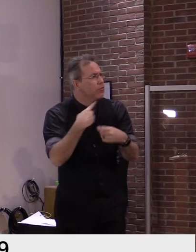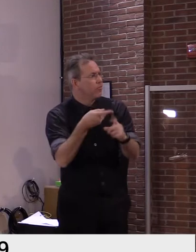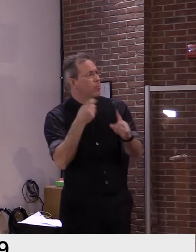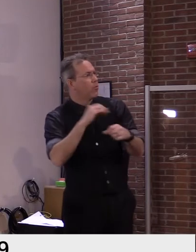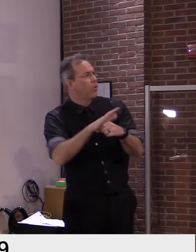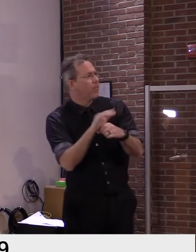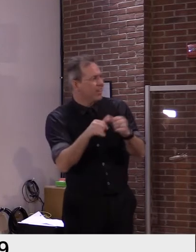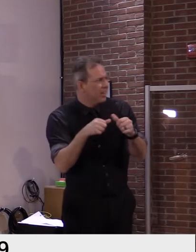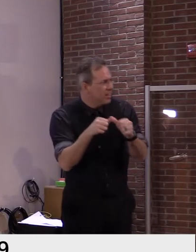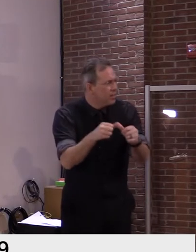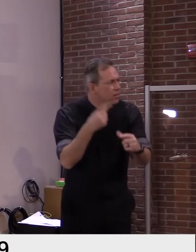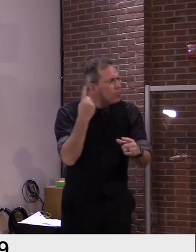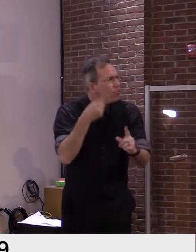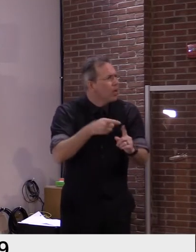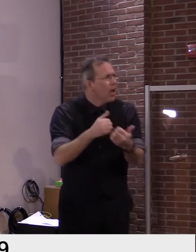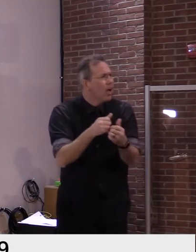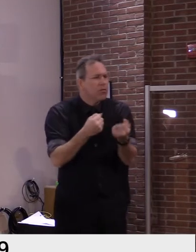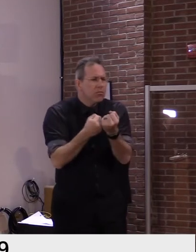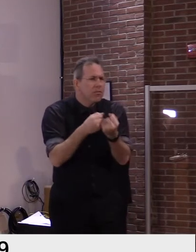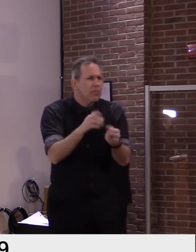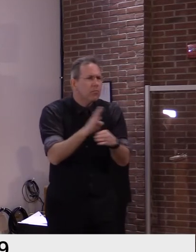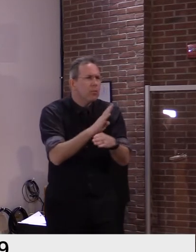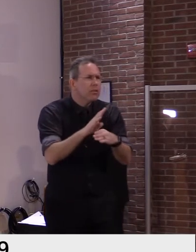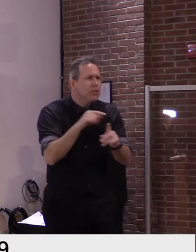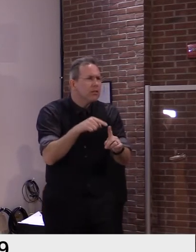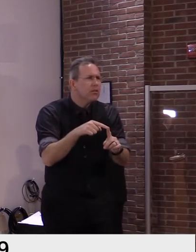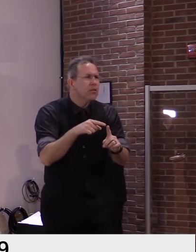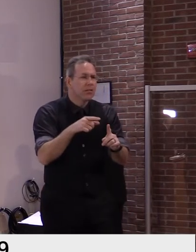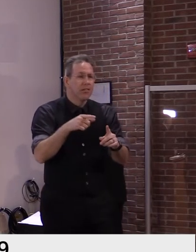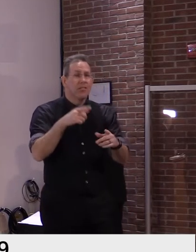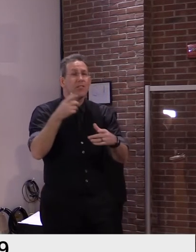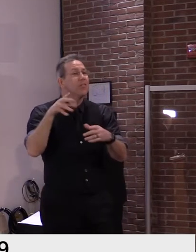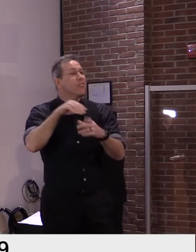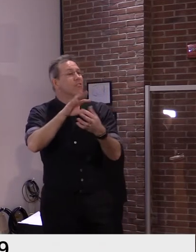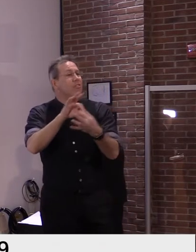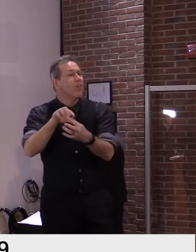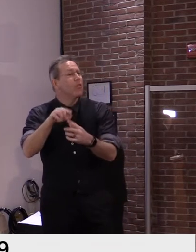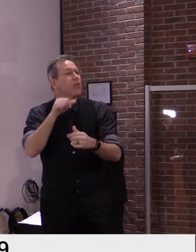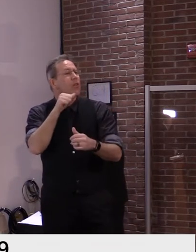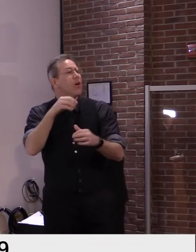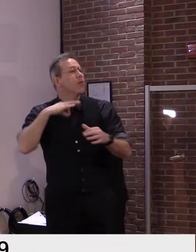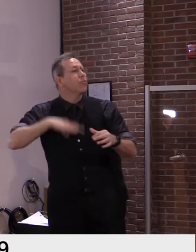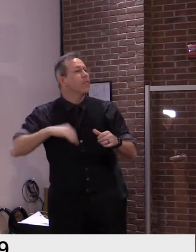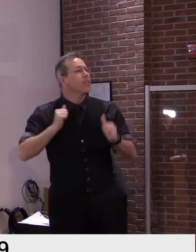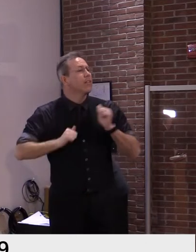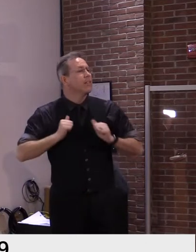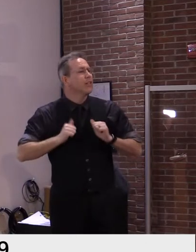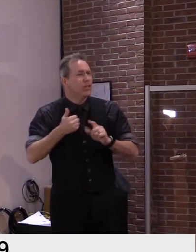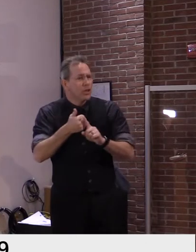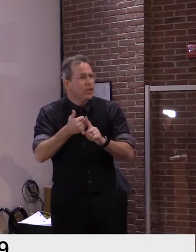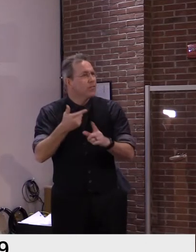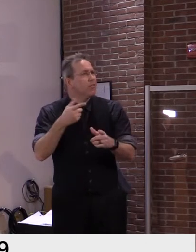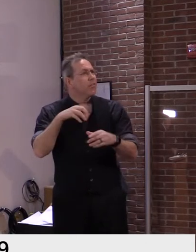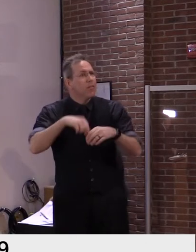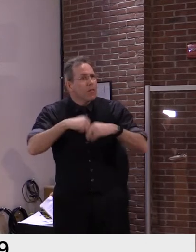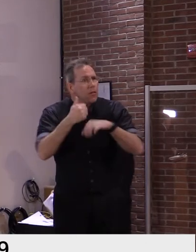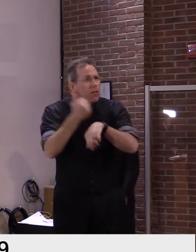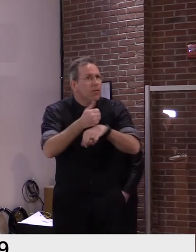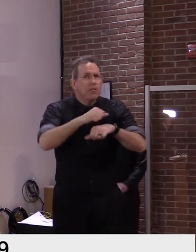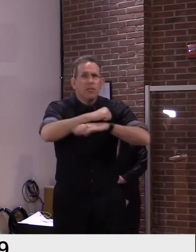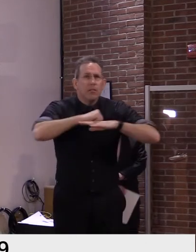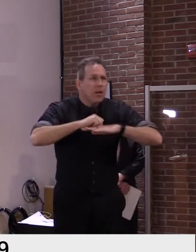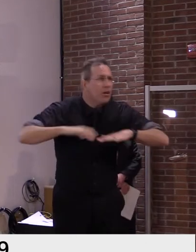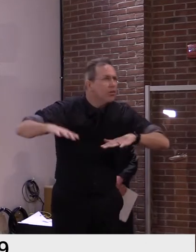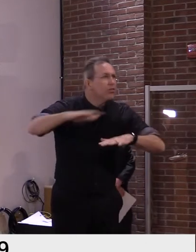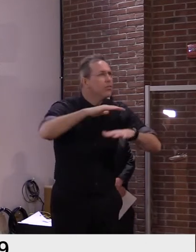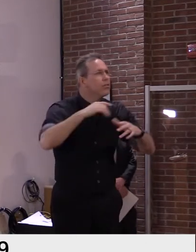to qualify. So if the bill were to pass the Senate in the same form, then the example that you put forth is